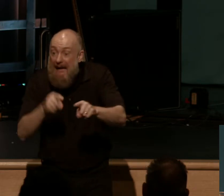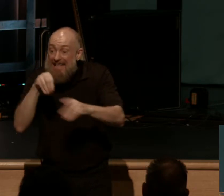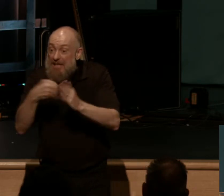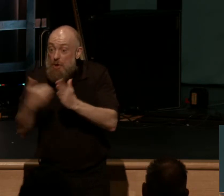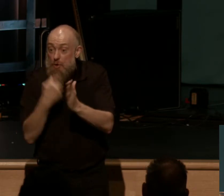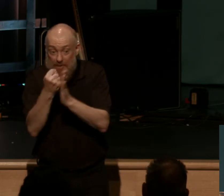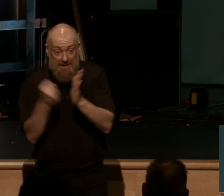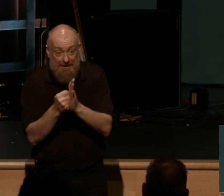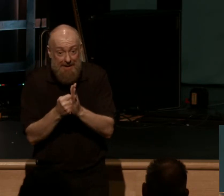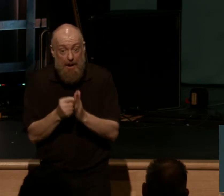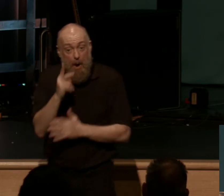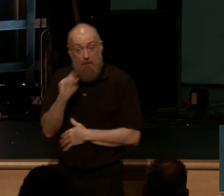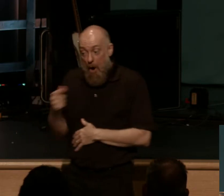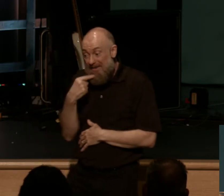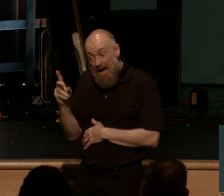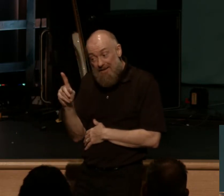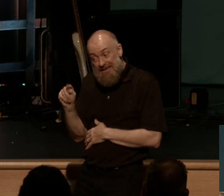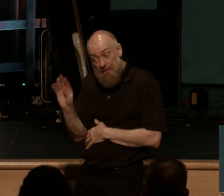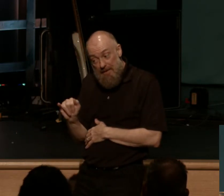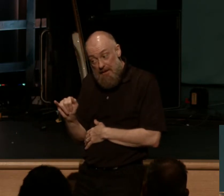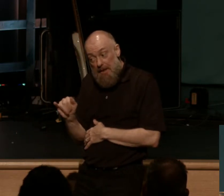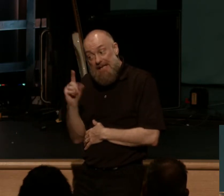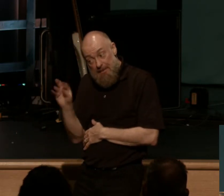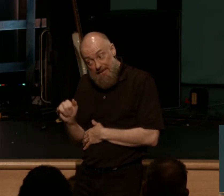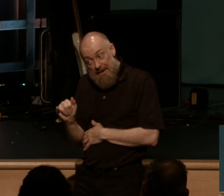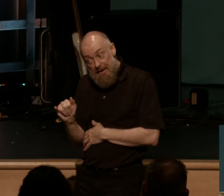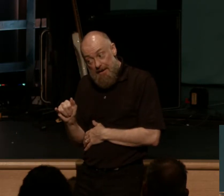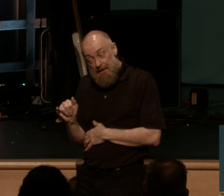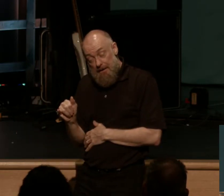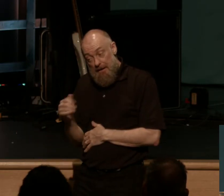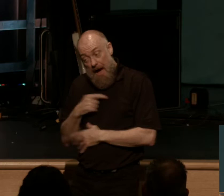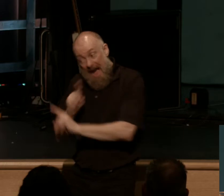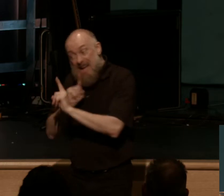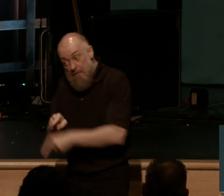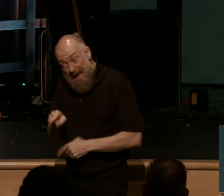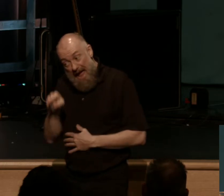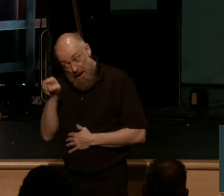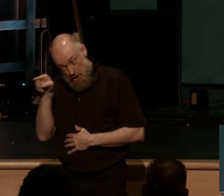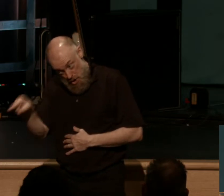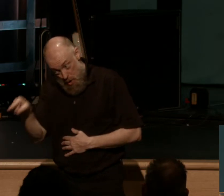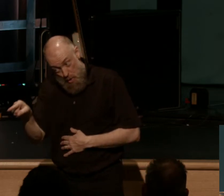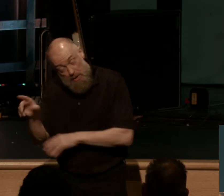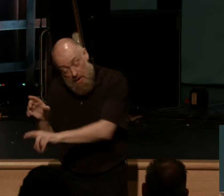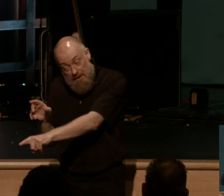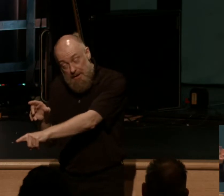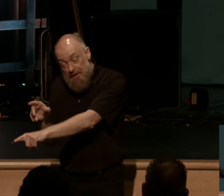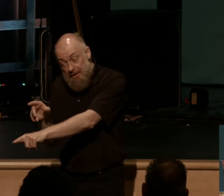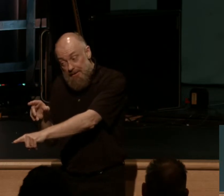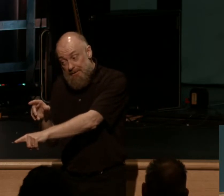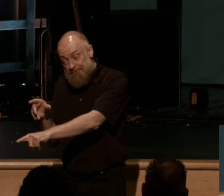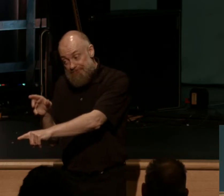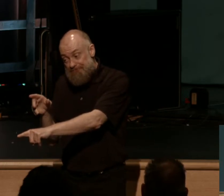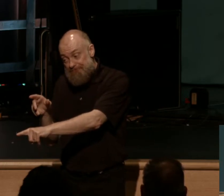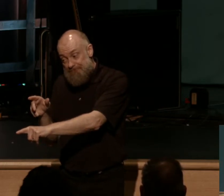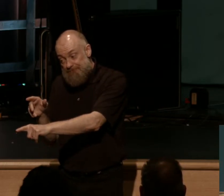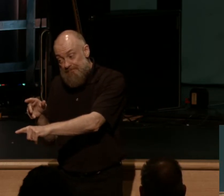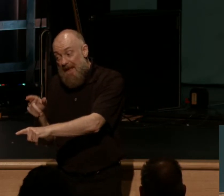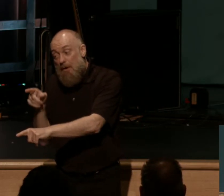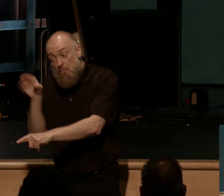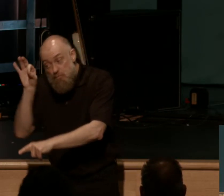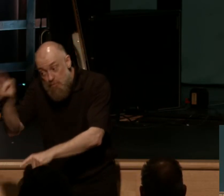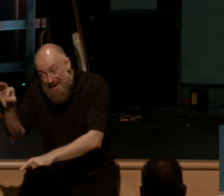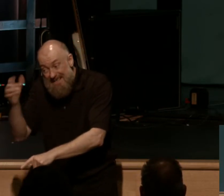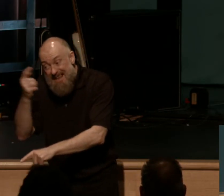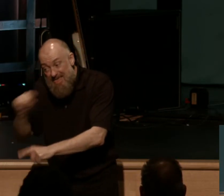he says to young Timothy, Timothy, I charge you in the presence of the living God who will come to judge the living and the dead, and by his appearing, preach